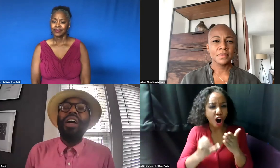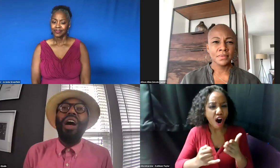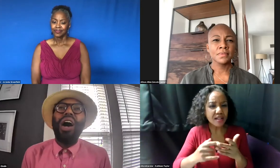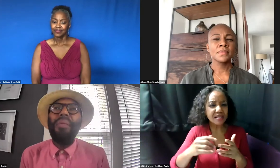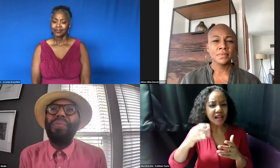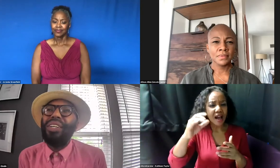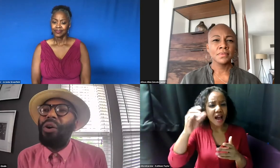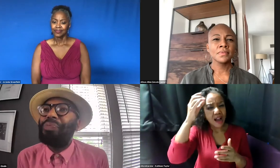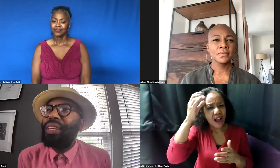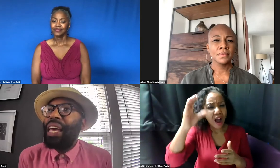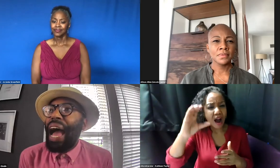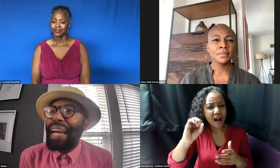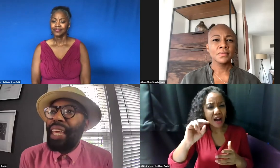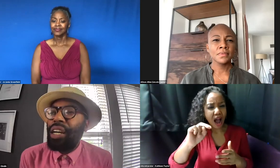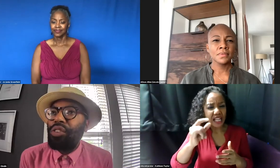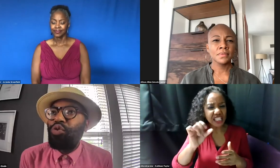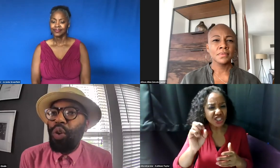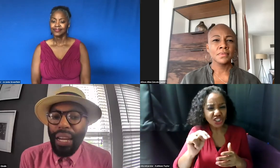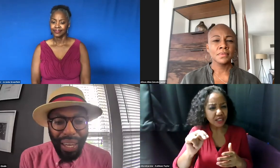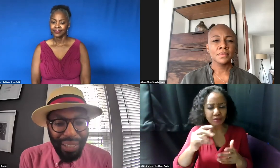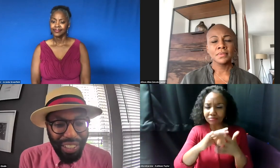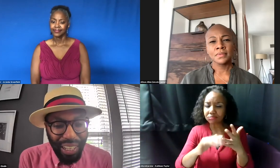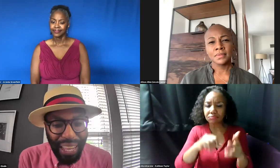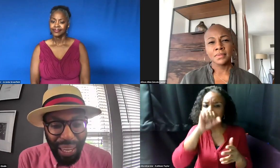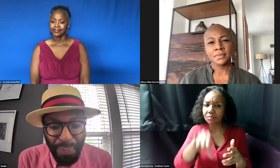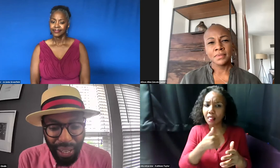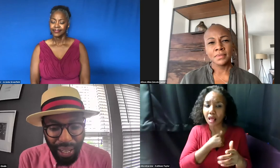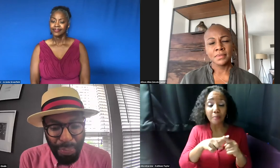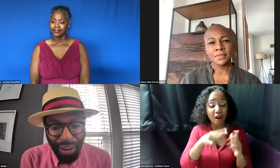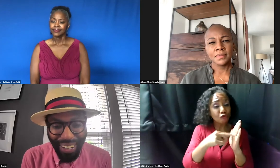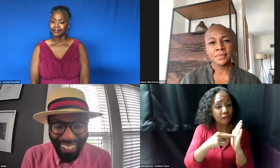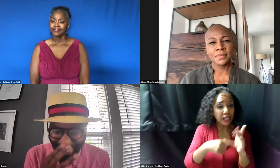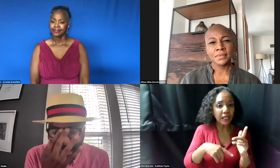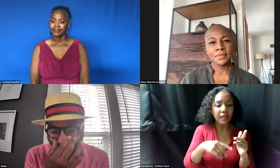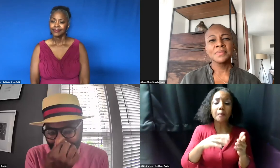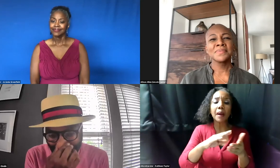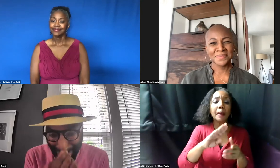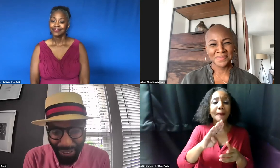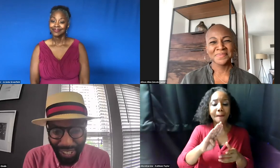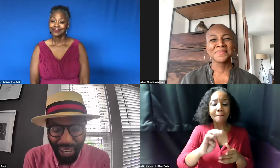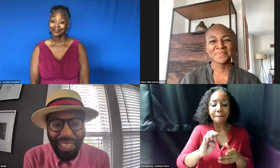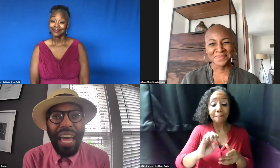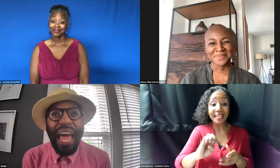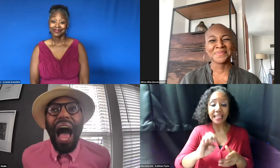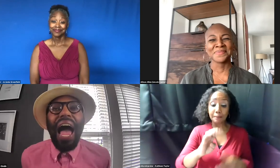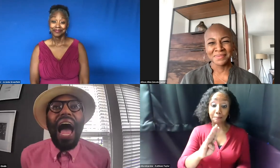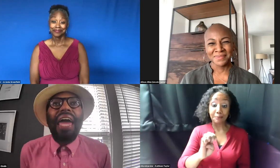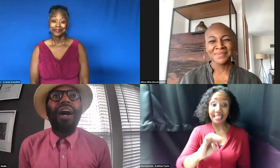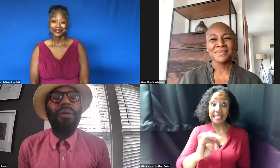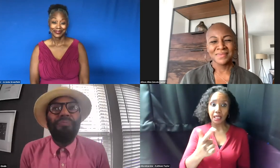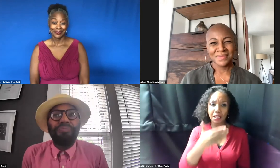stuff. But you know, I think reading is good. I think being is better. That's not really crazy.